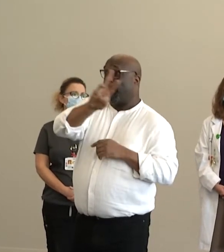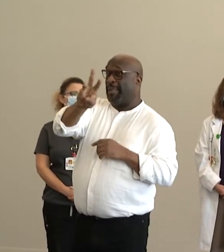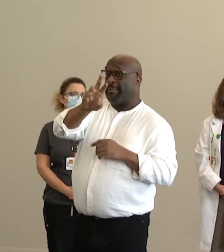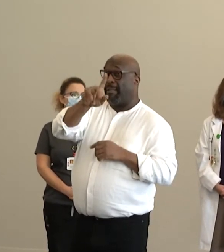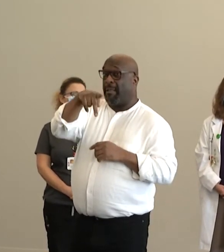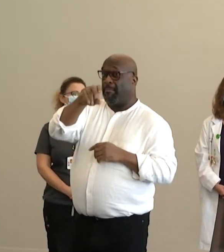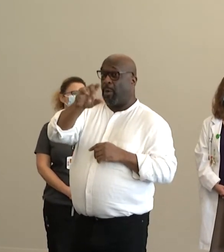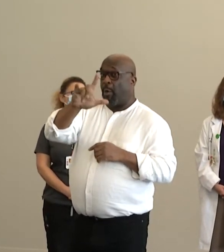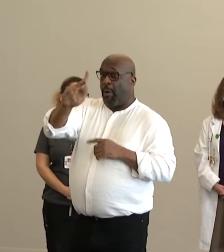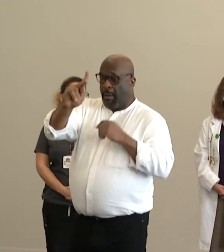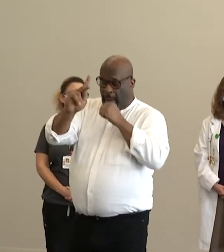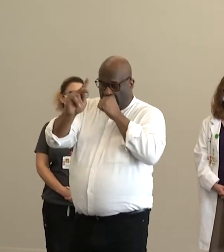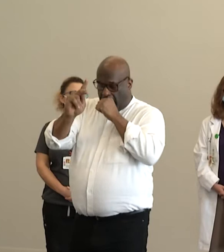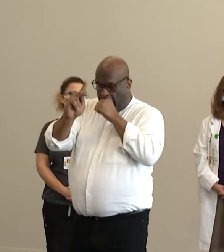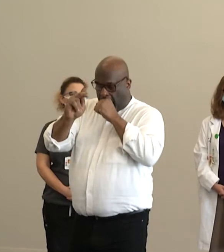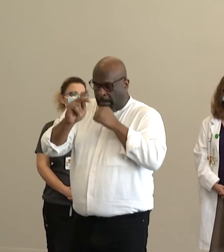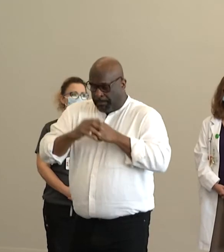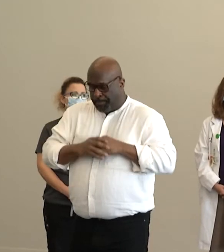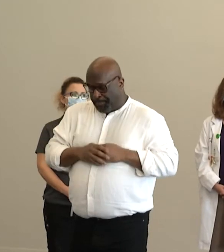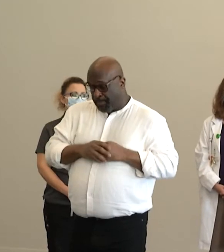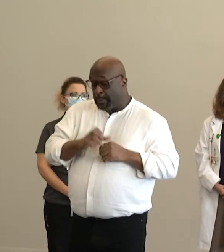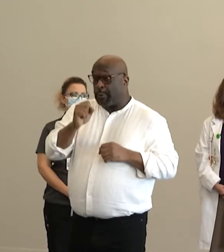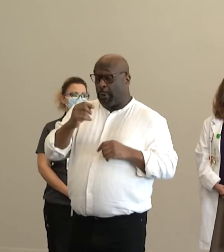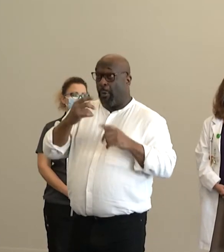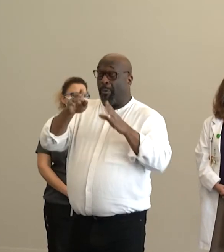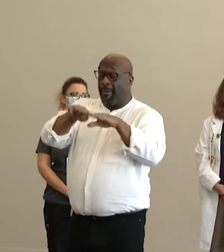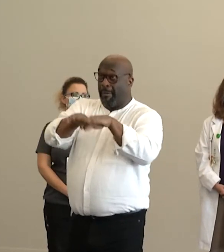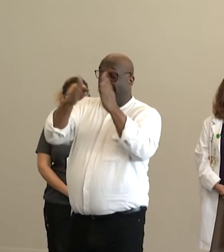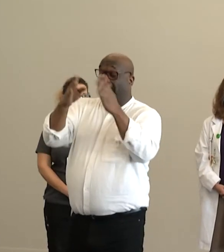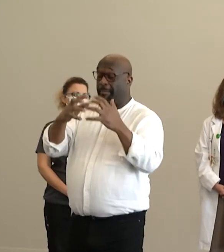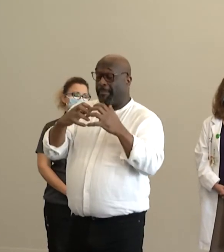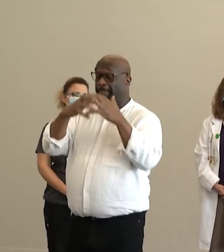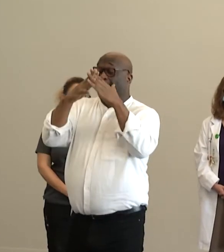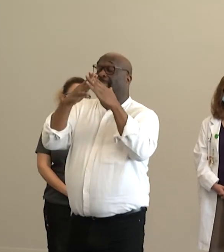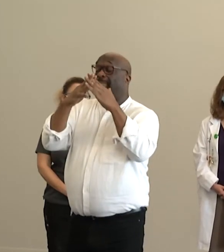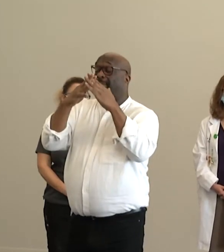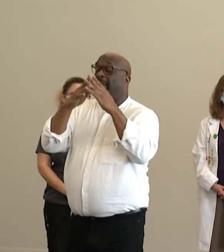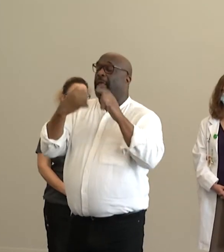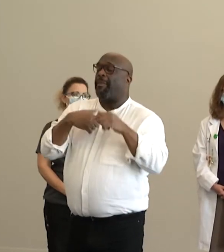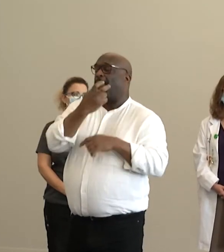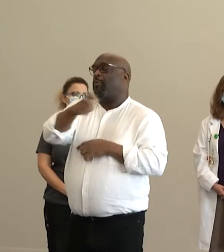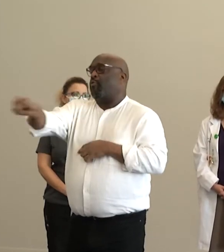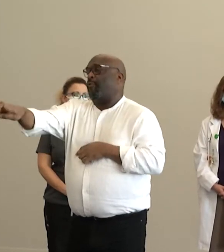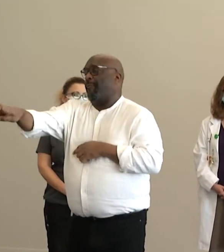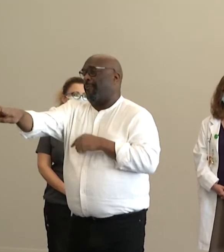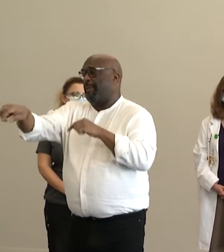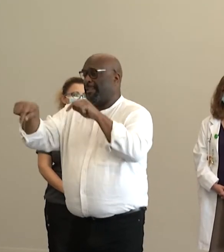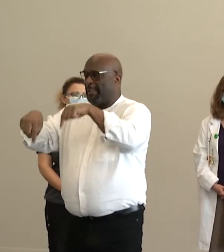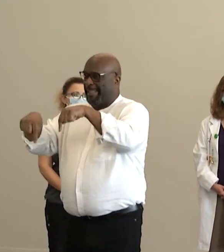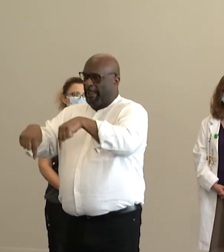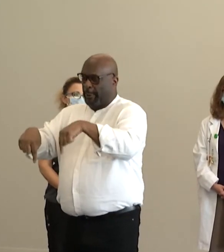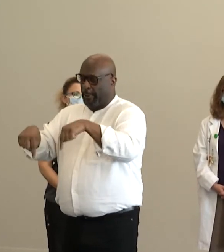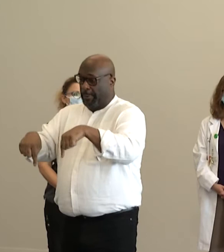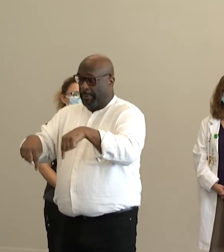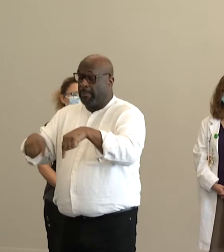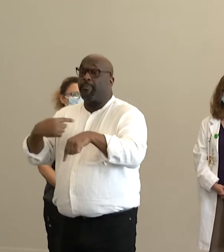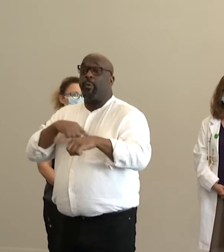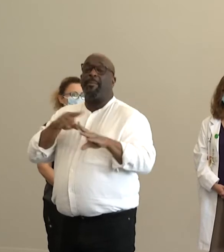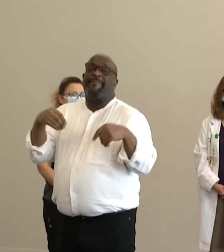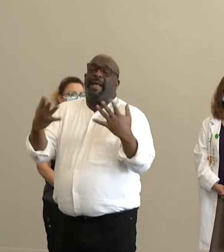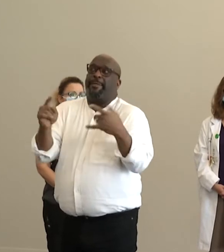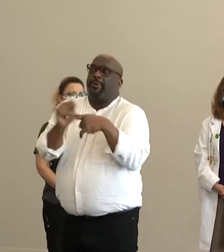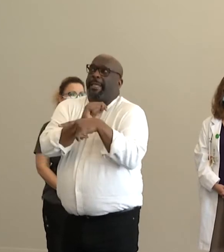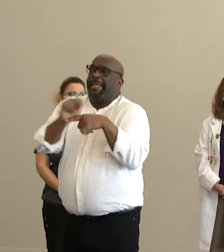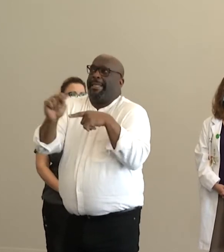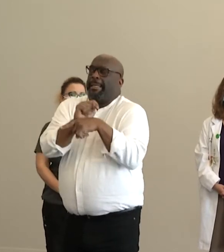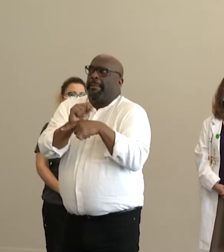Polk, and when this beautiful building opened, we moved over here. So we've been doing simulations for Cook